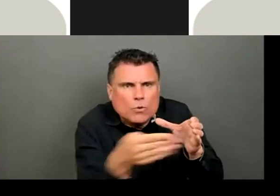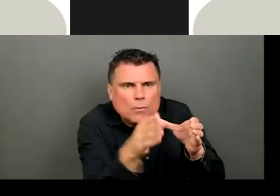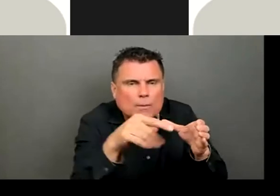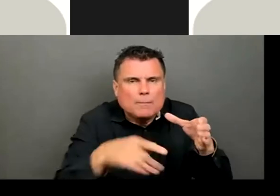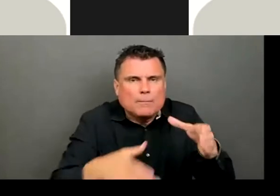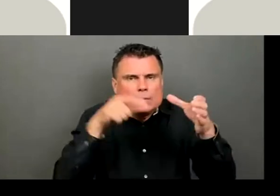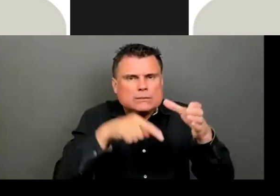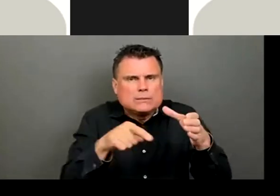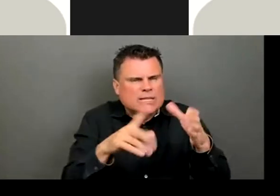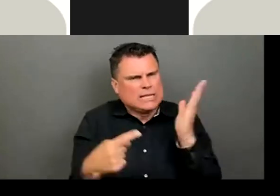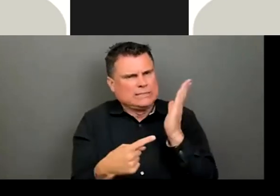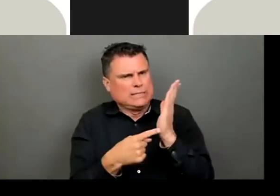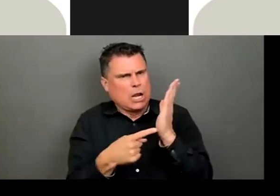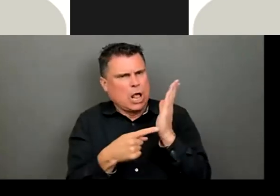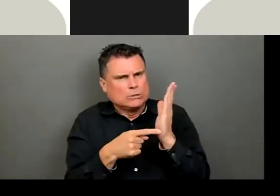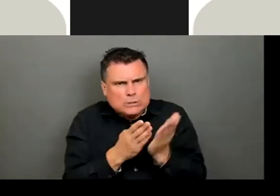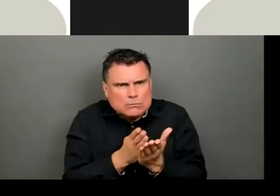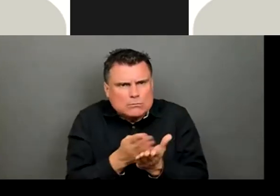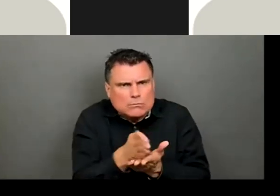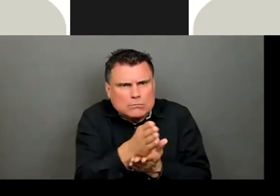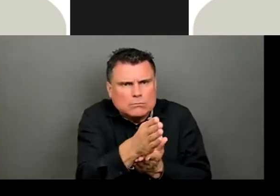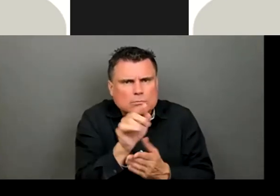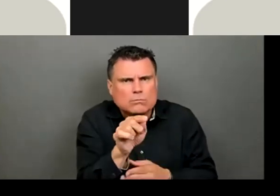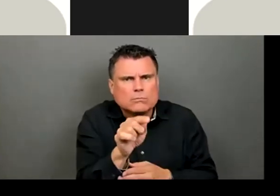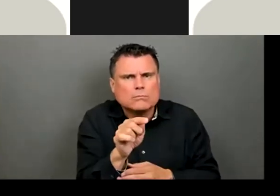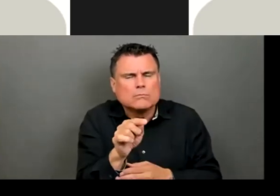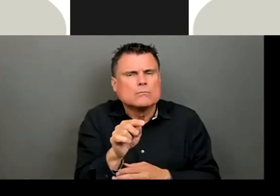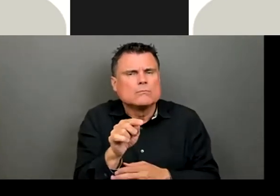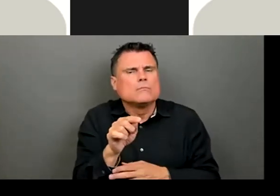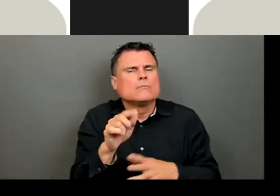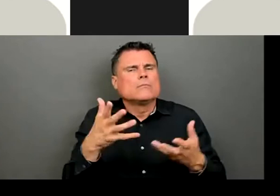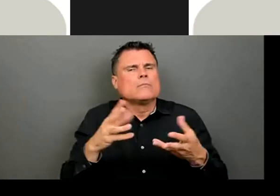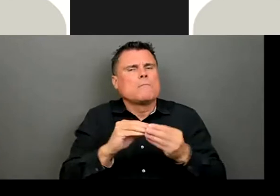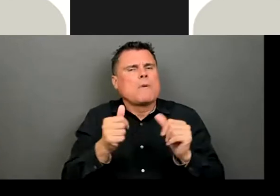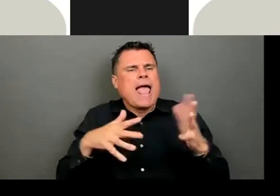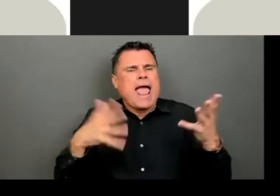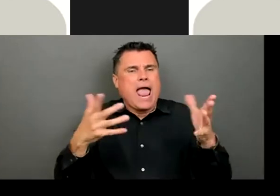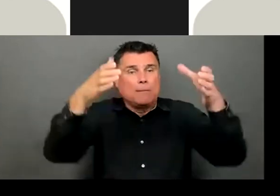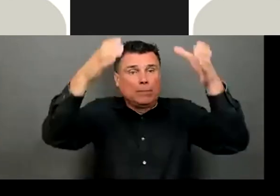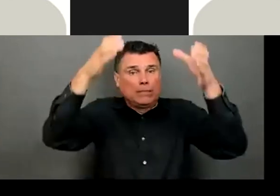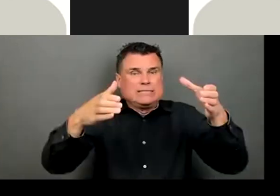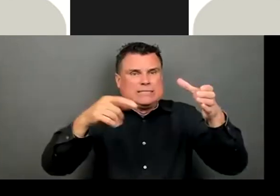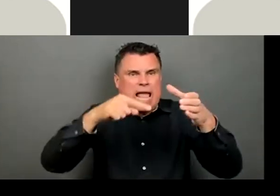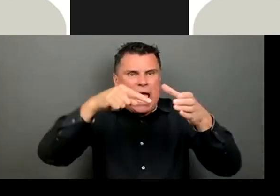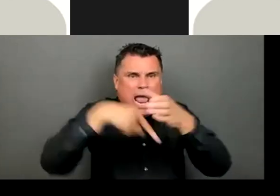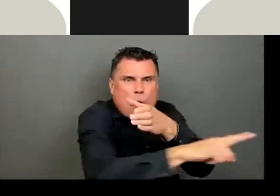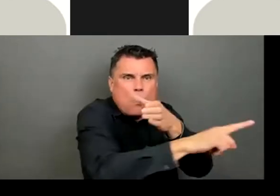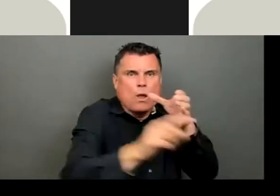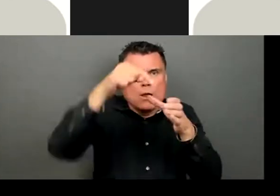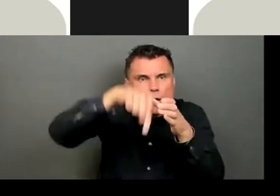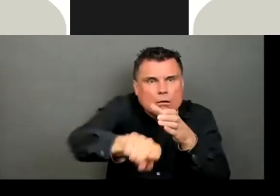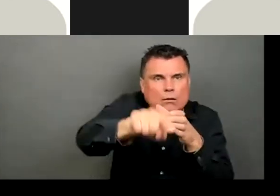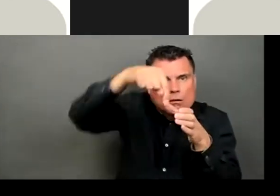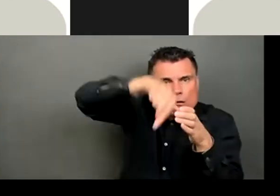to solve the problem of emergency evacuation. So the thing in the buildings on the, you know, in the buildings like